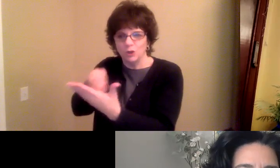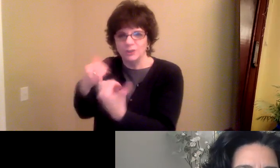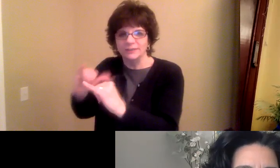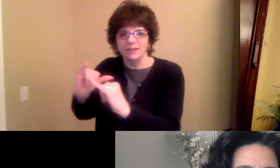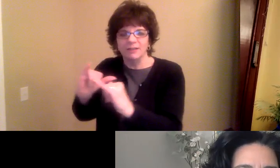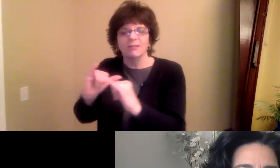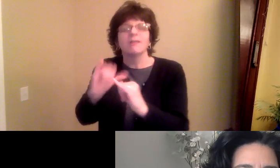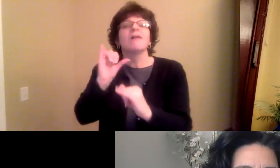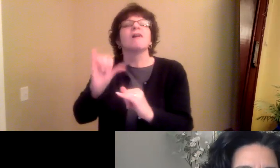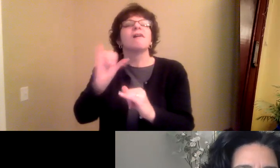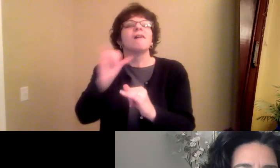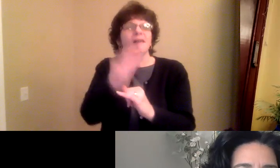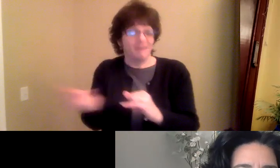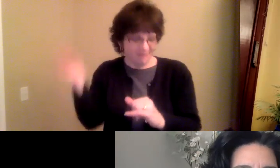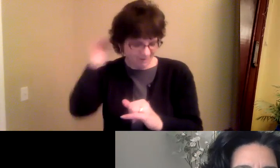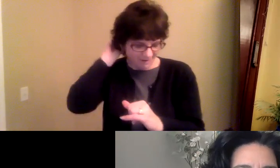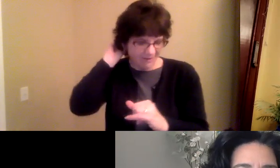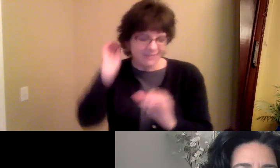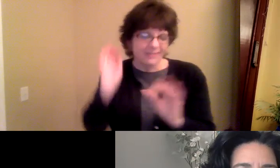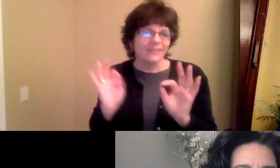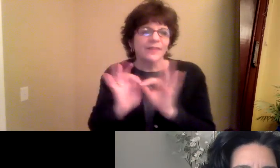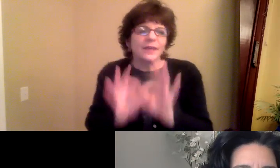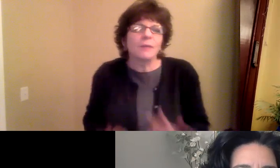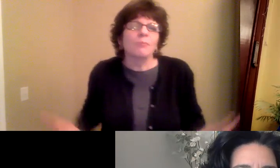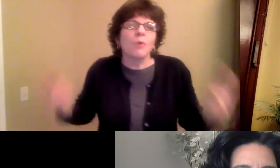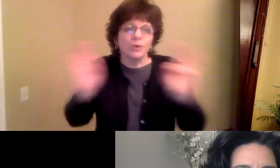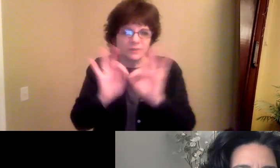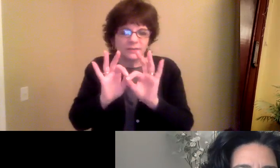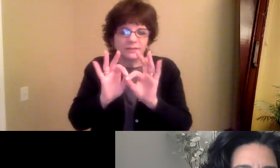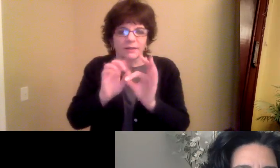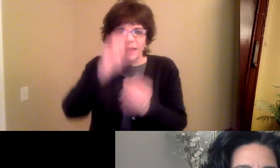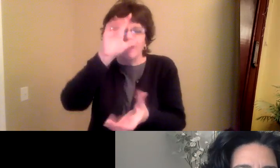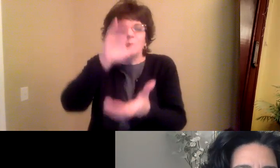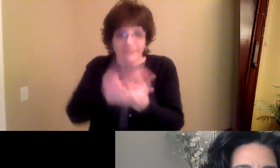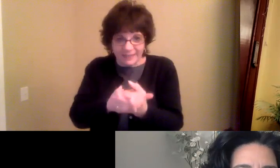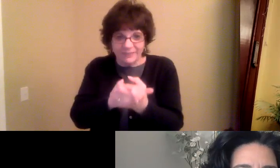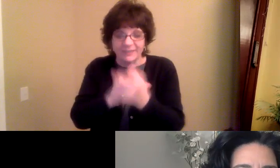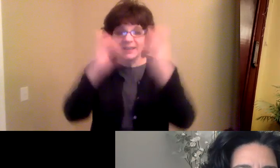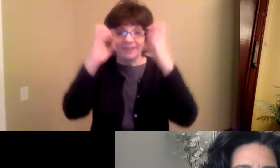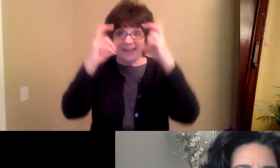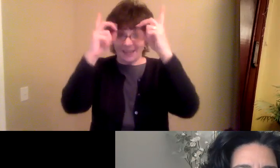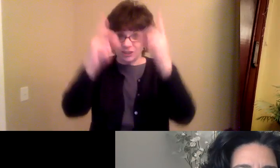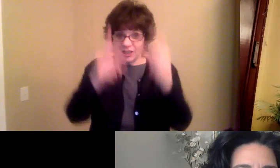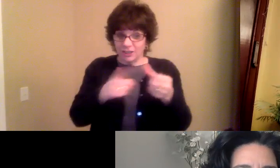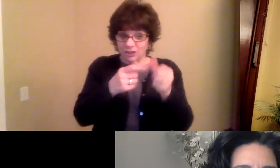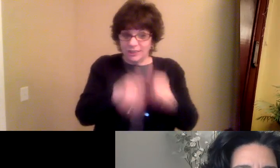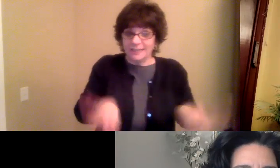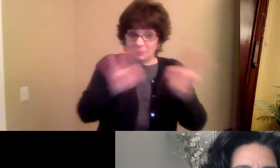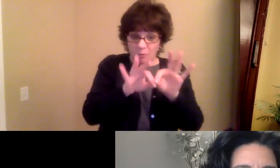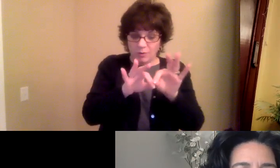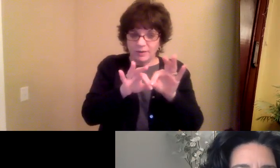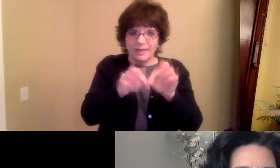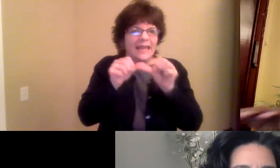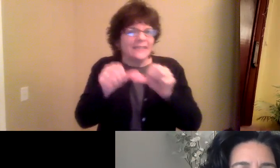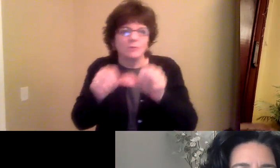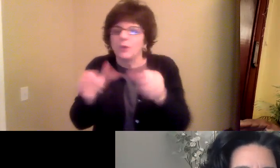me the importance of believing that education is important and keep going at it.